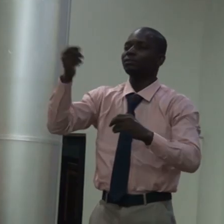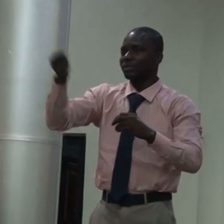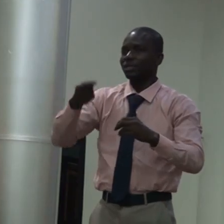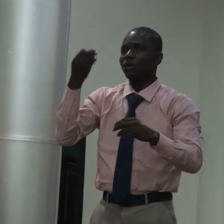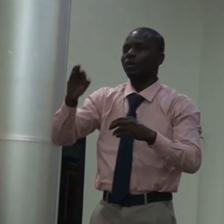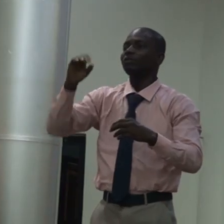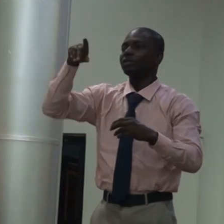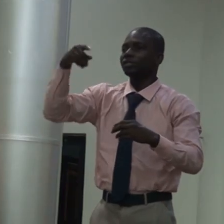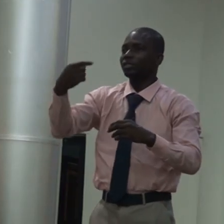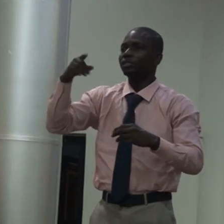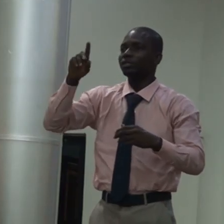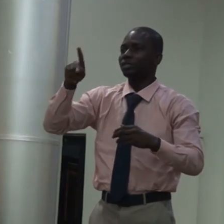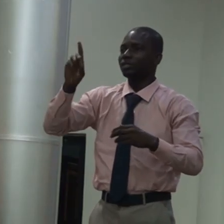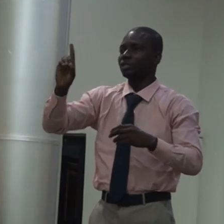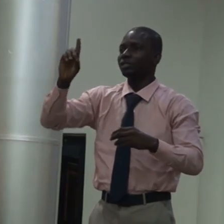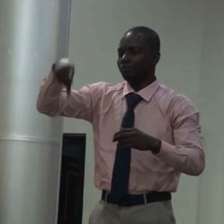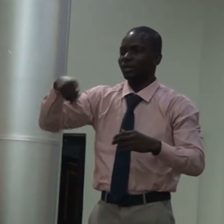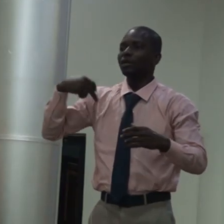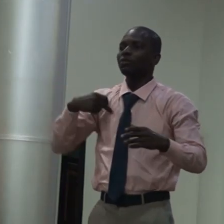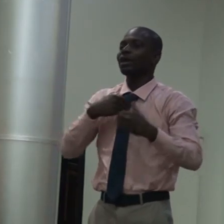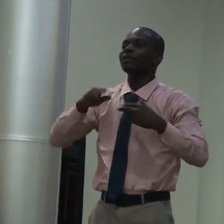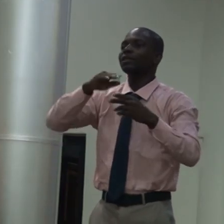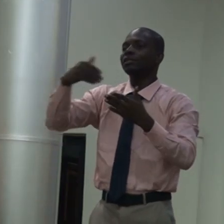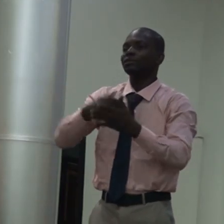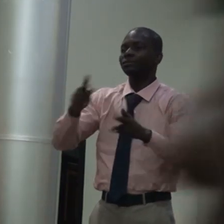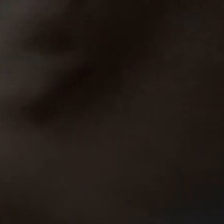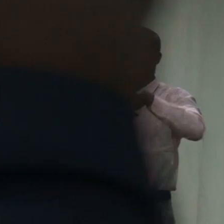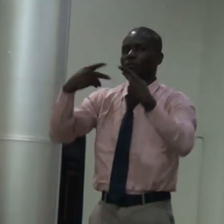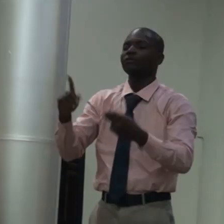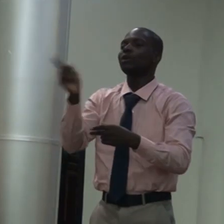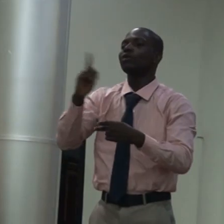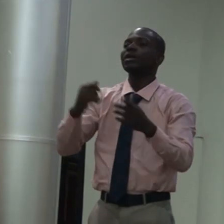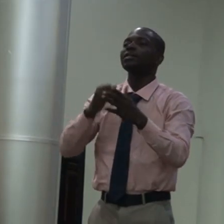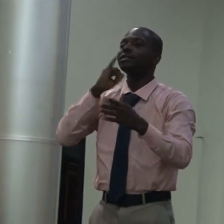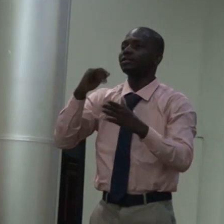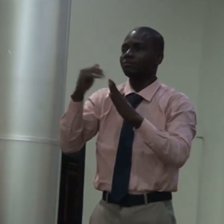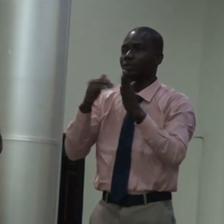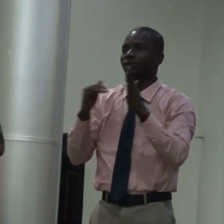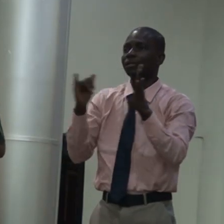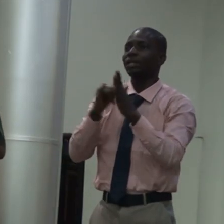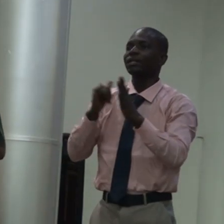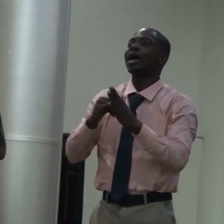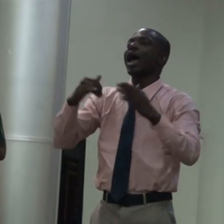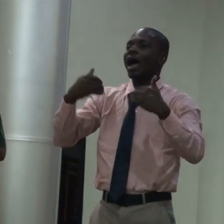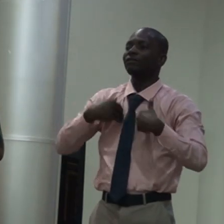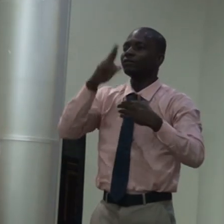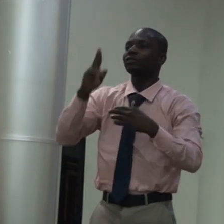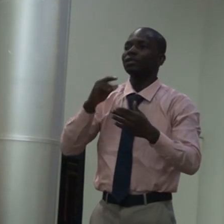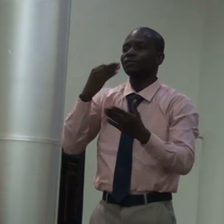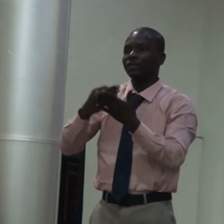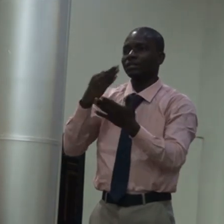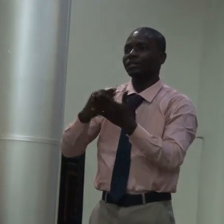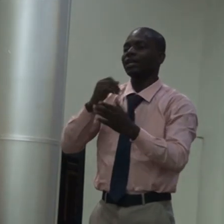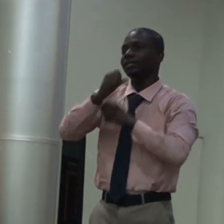GDP. Now, we have a new provision where it is said that aggregate expenditure for a